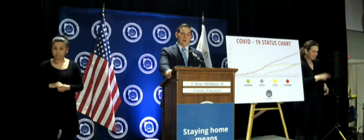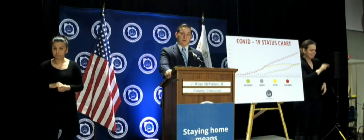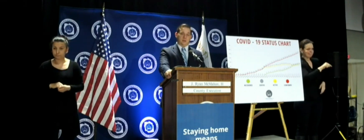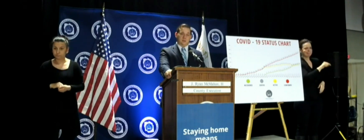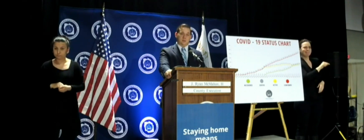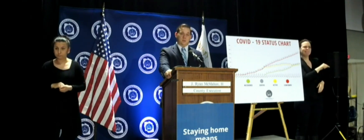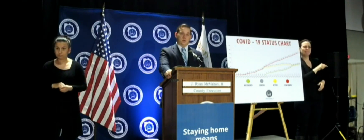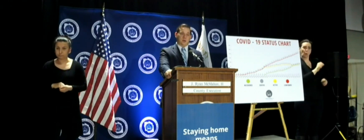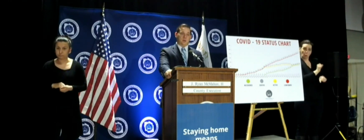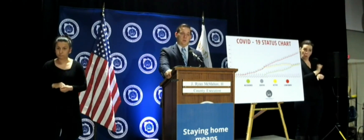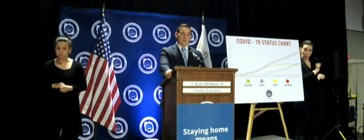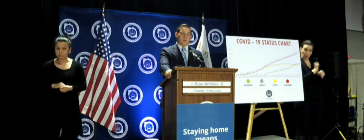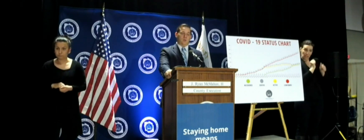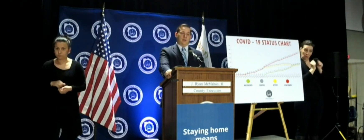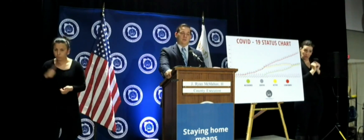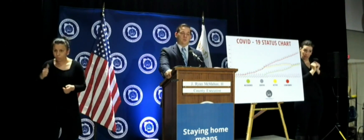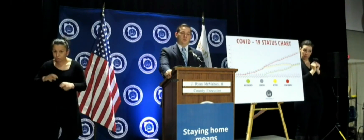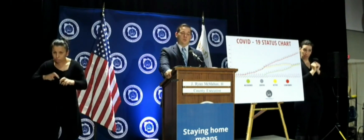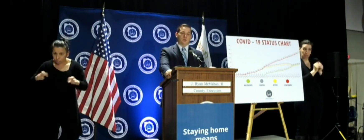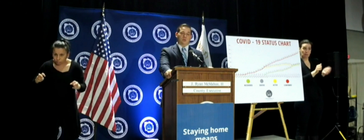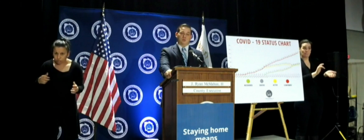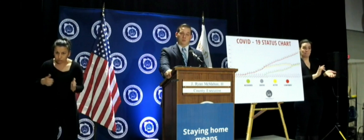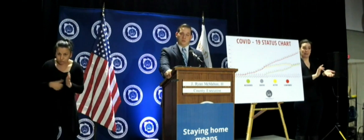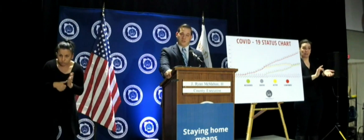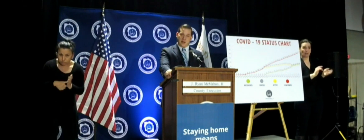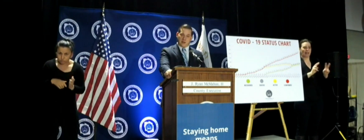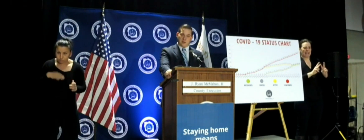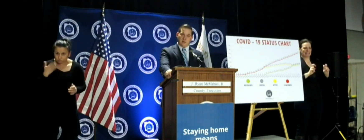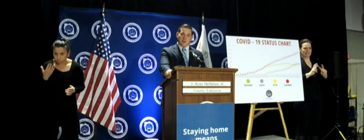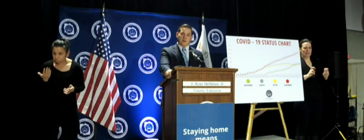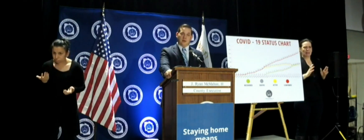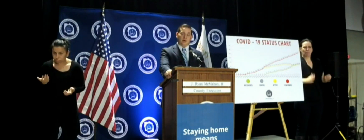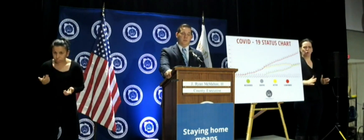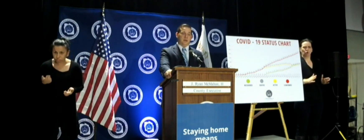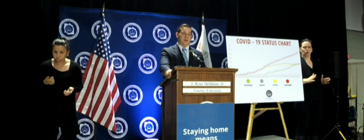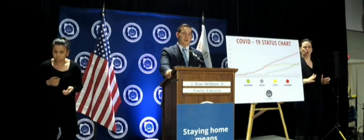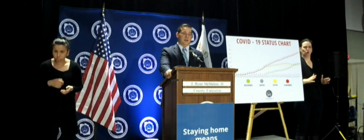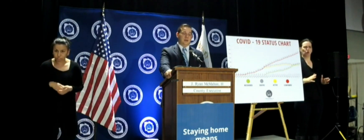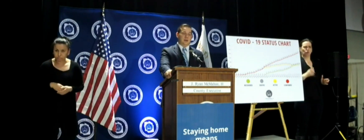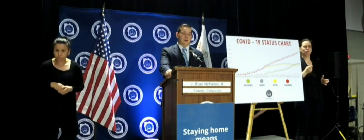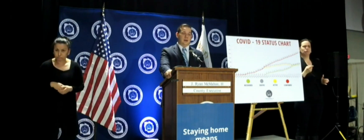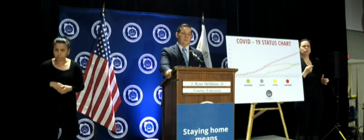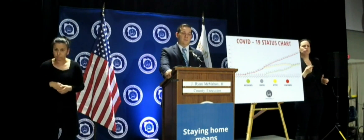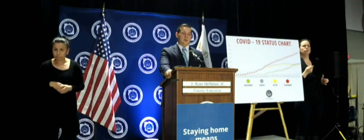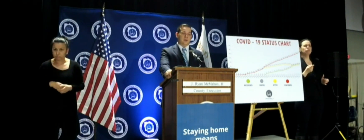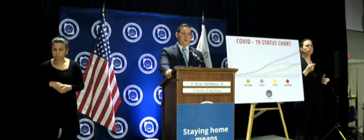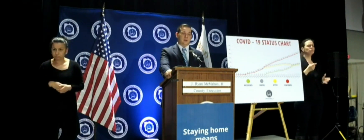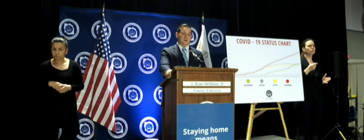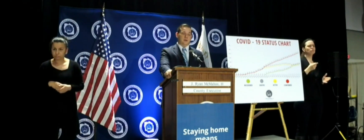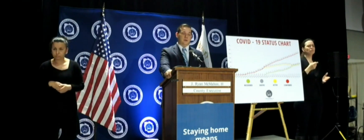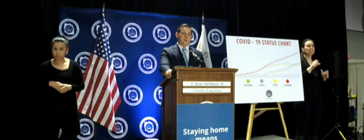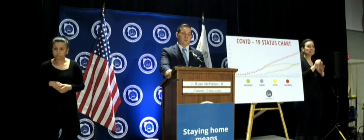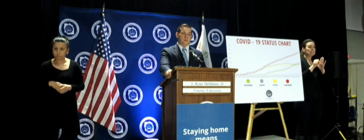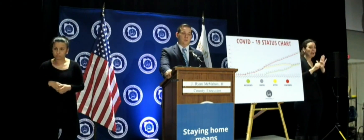talk about this. We have some resources from the state that are coming in,